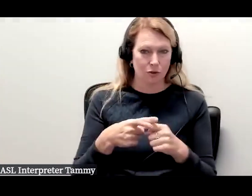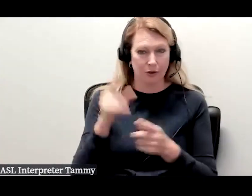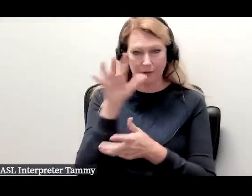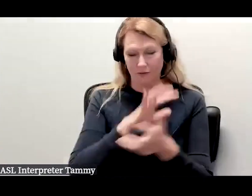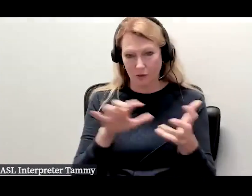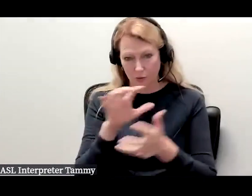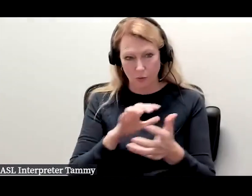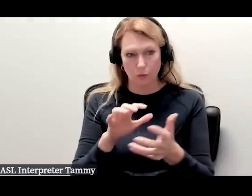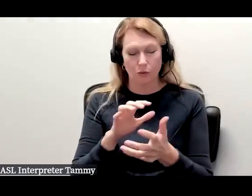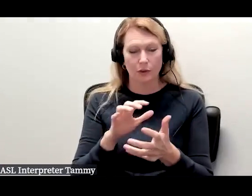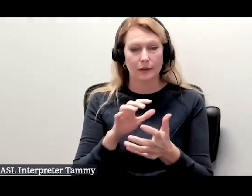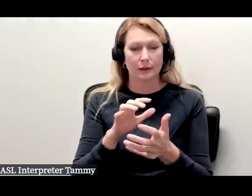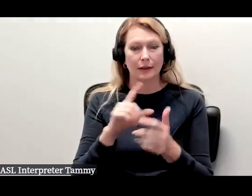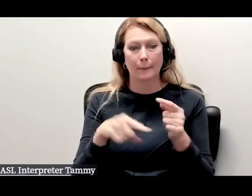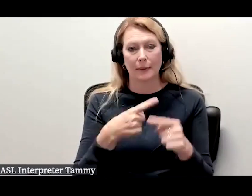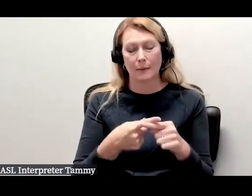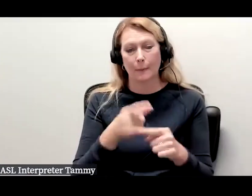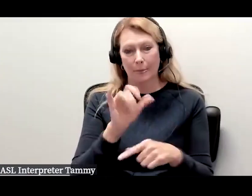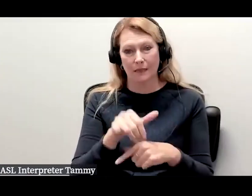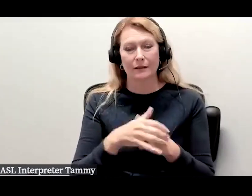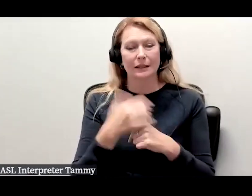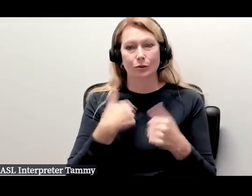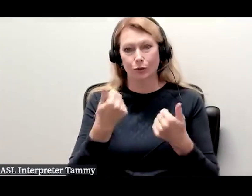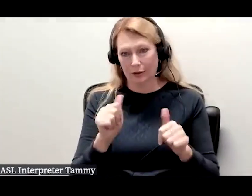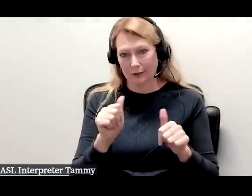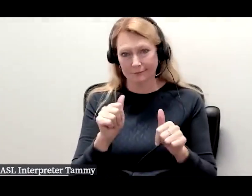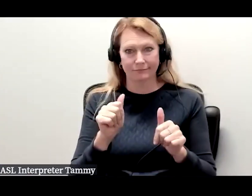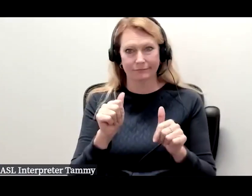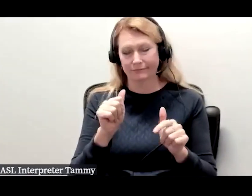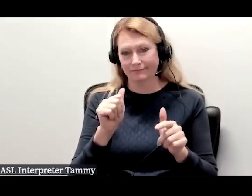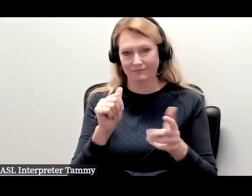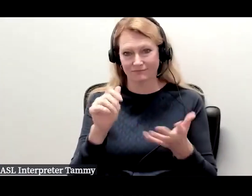confusion about this. I'll try to whittle this down to a couple questions.